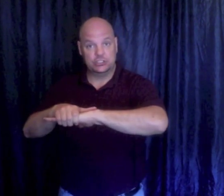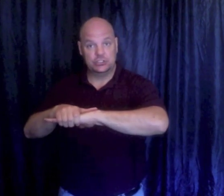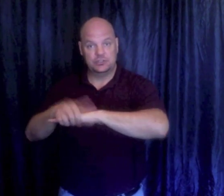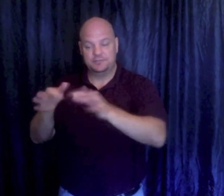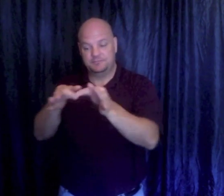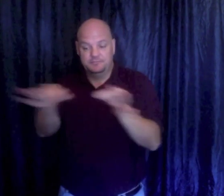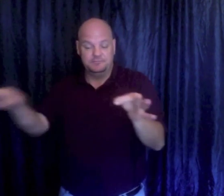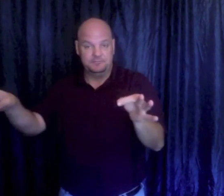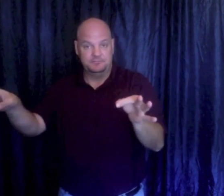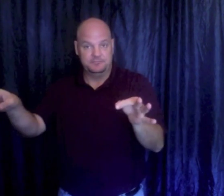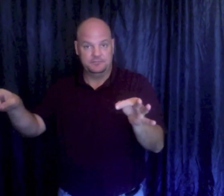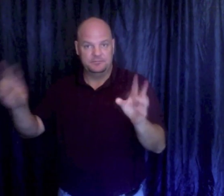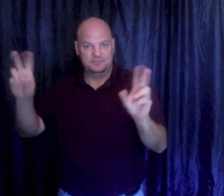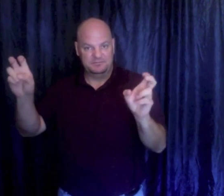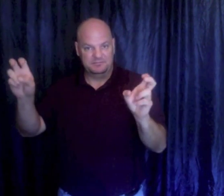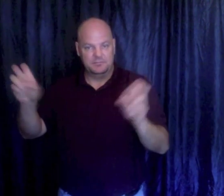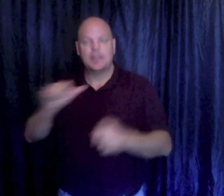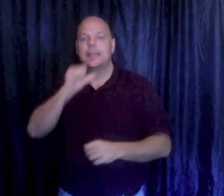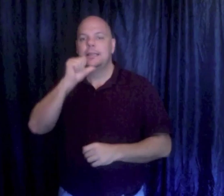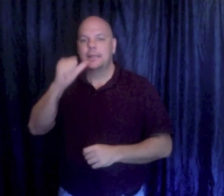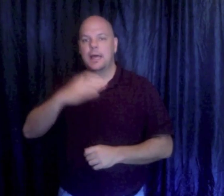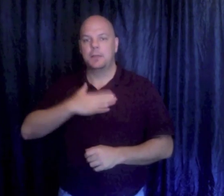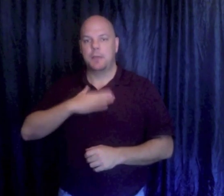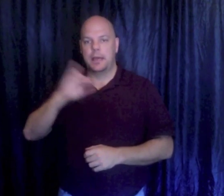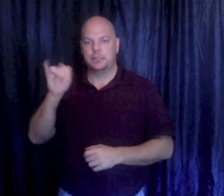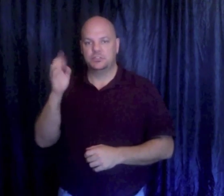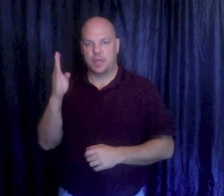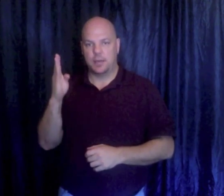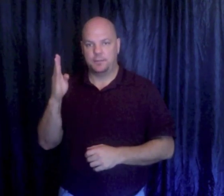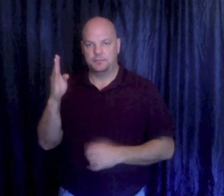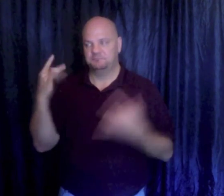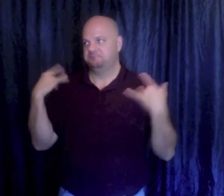saying, it's not my job. I'm just the interpreter.